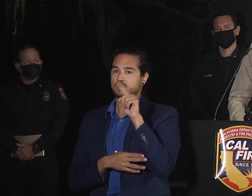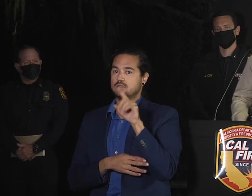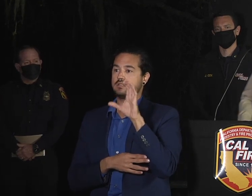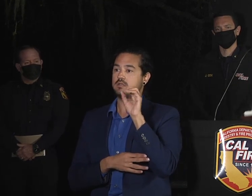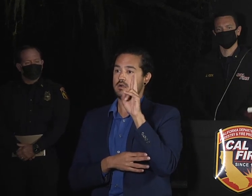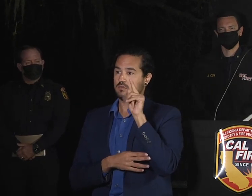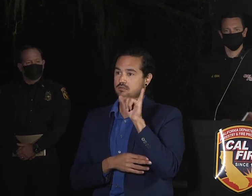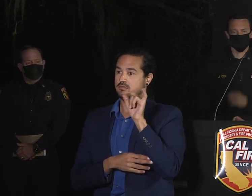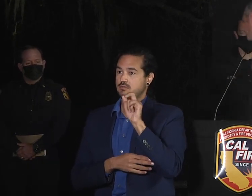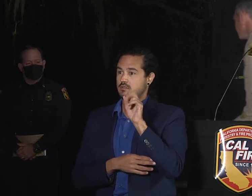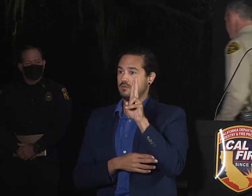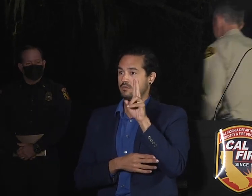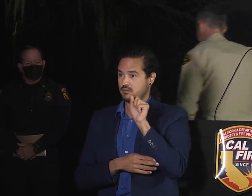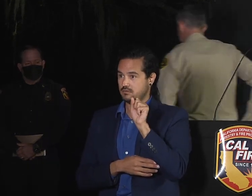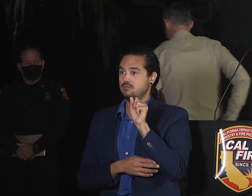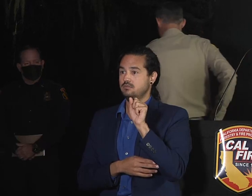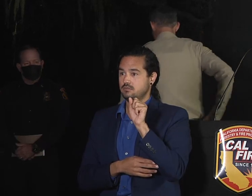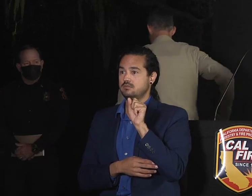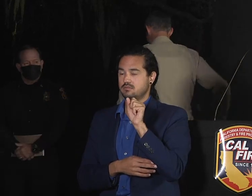Thank you.